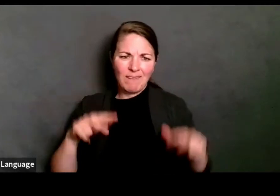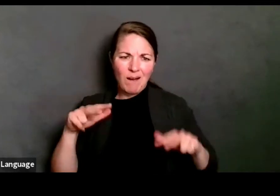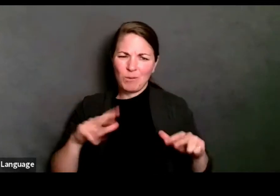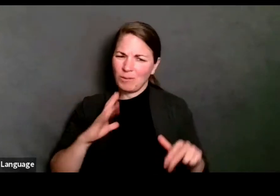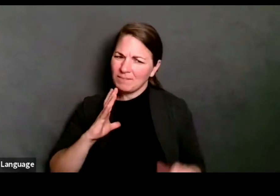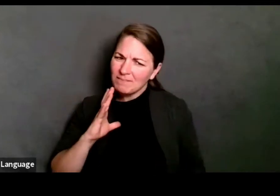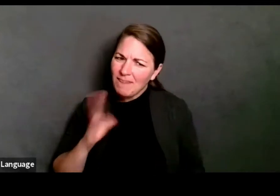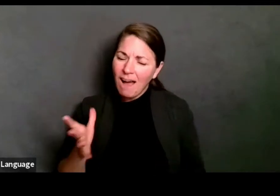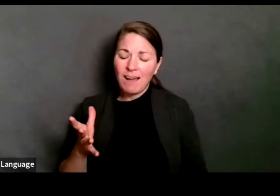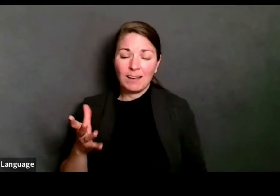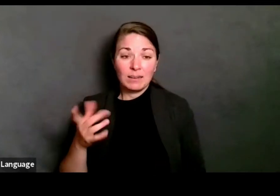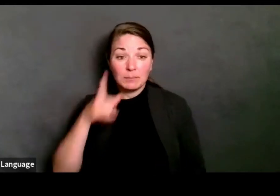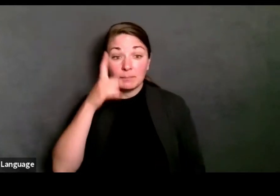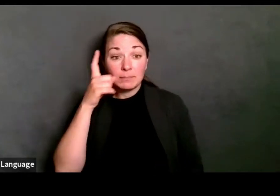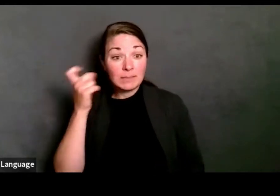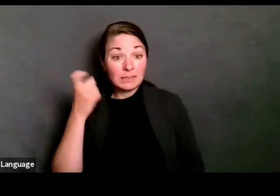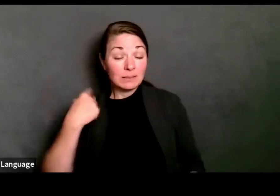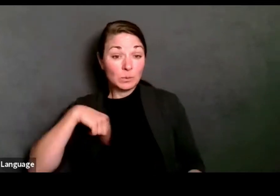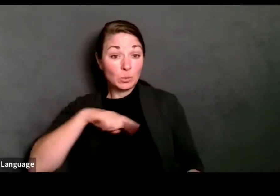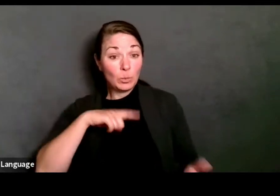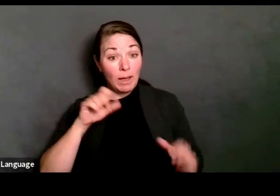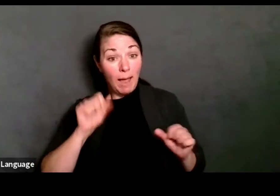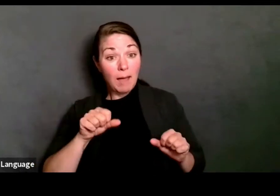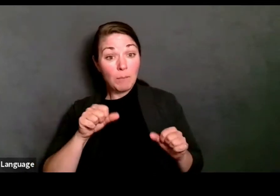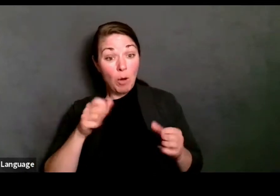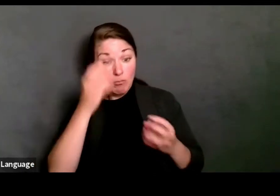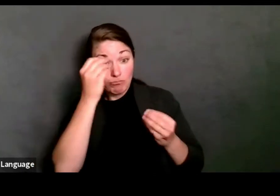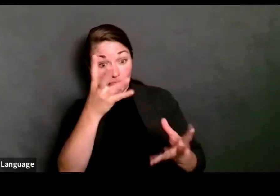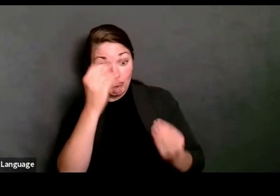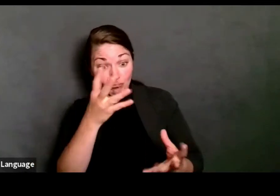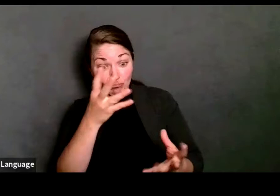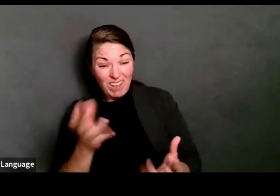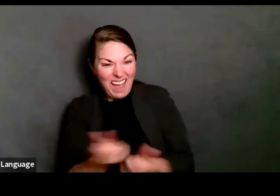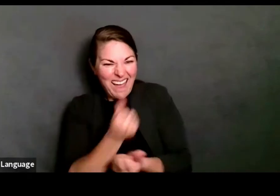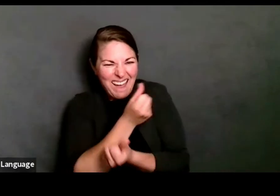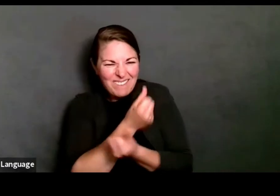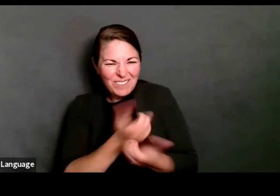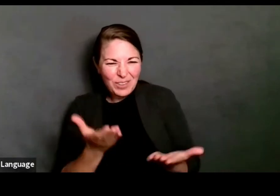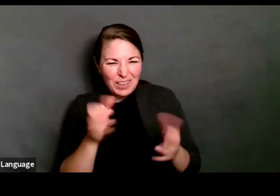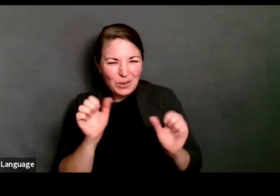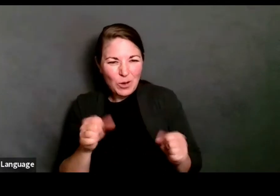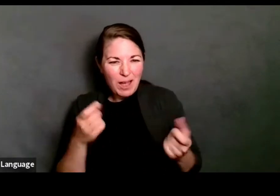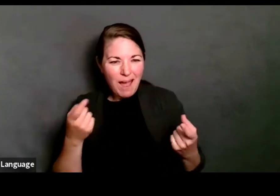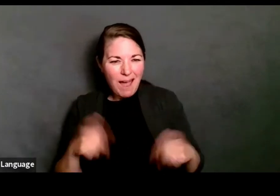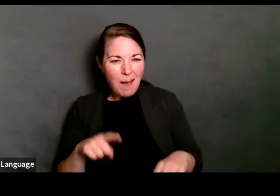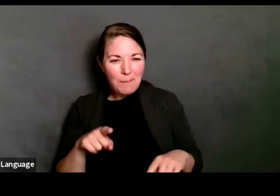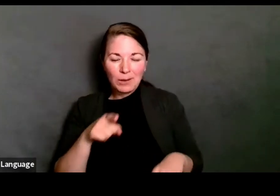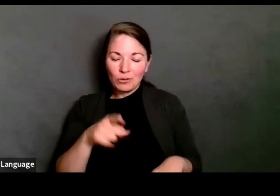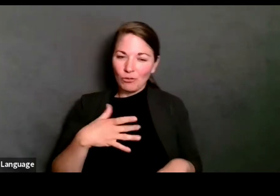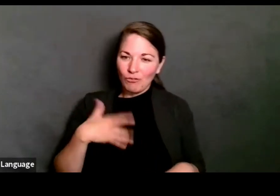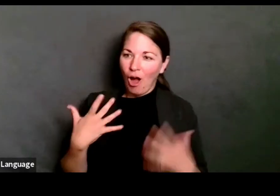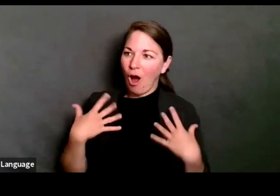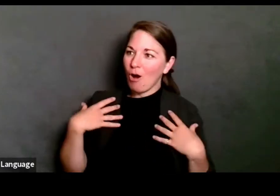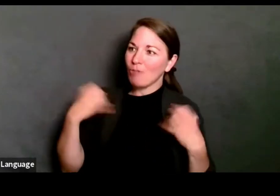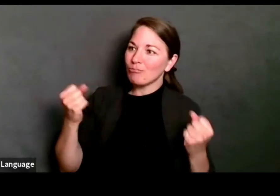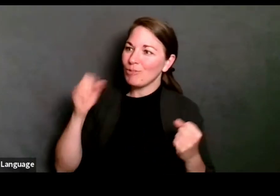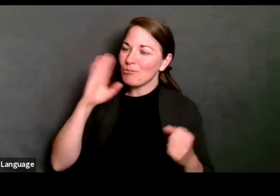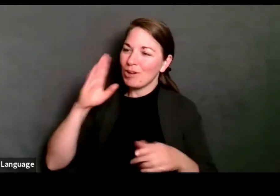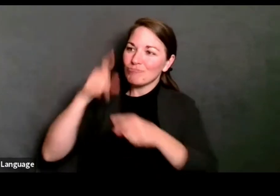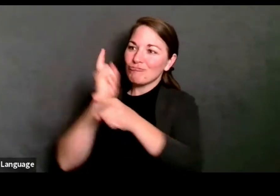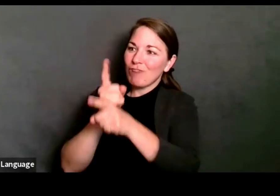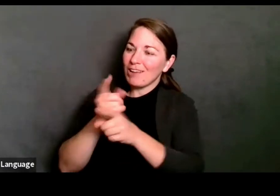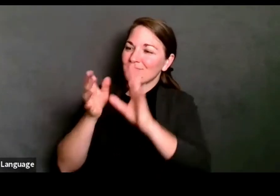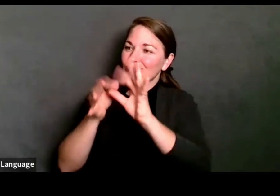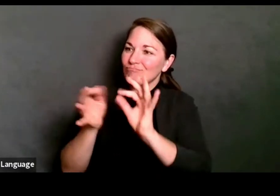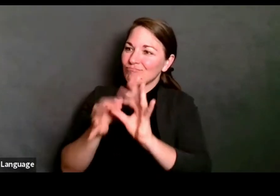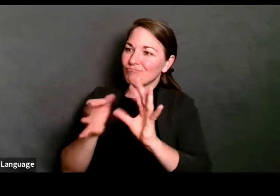going to be able to give you all of the information that you'll ever need to feel comfortable and confident that you'll say the exact right